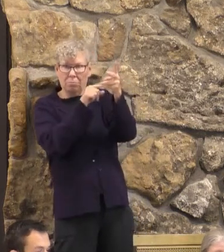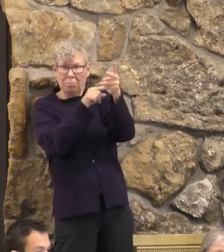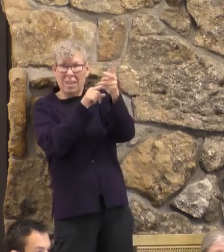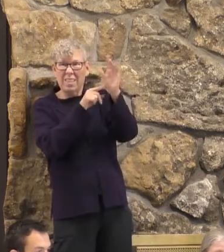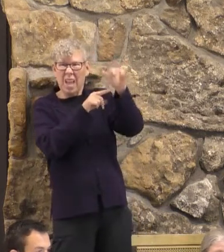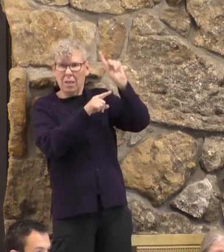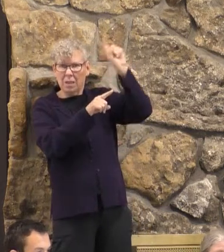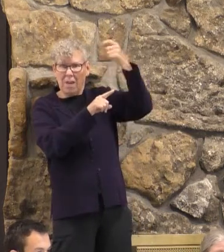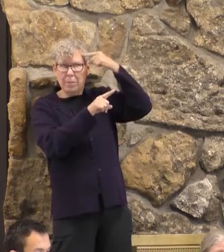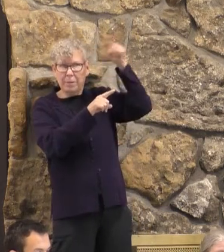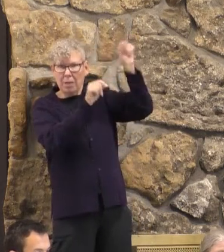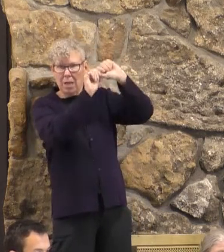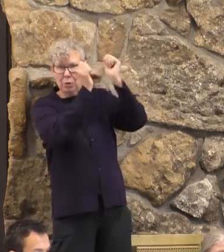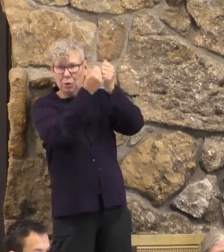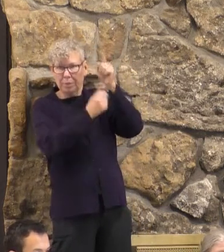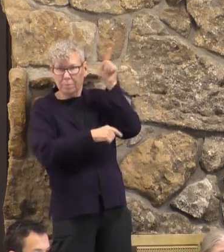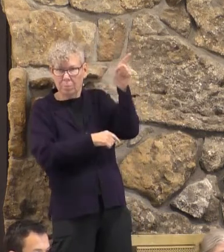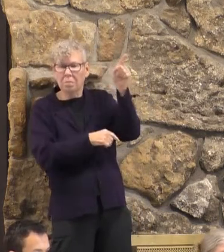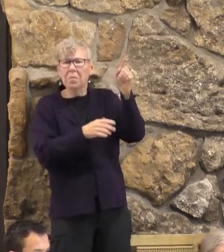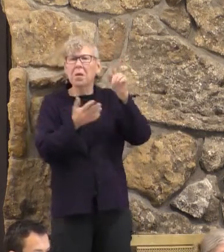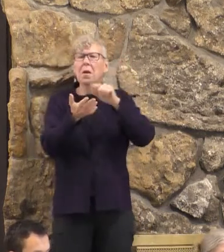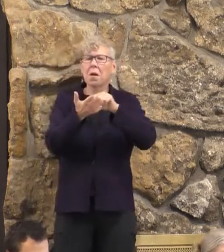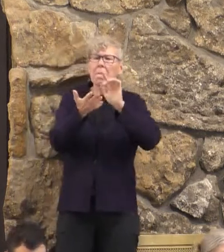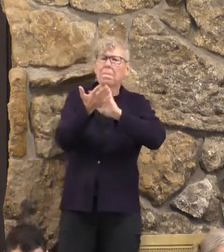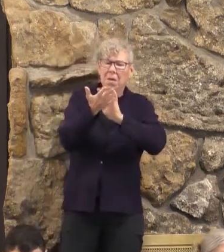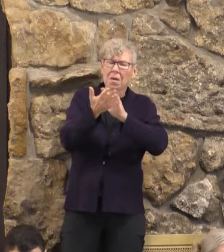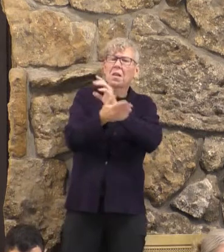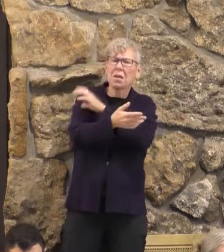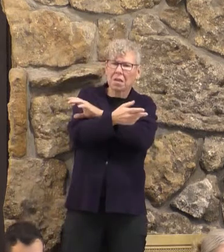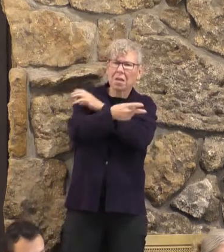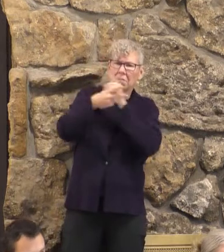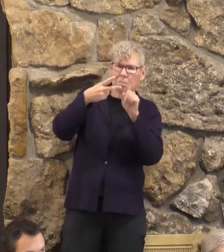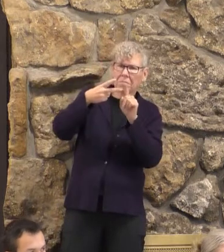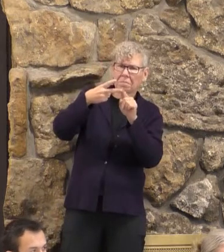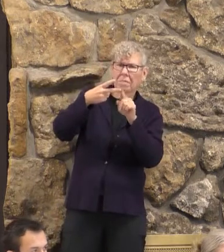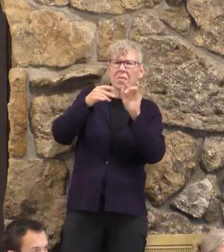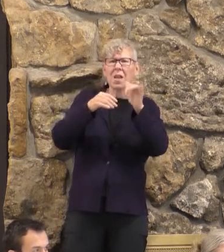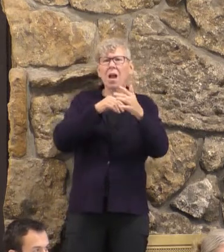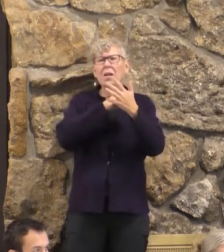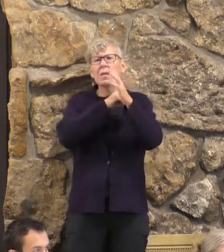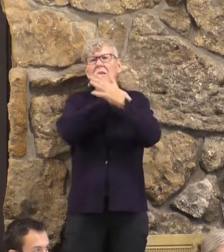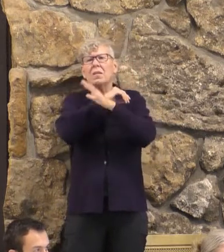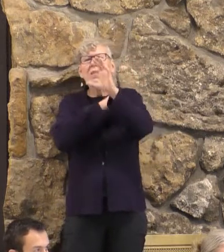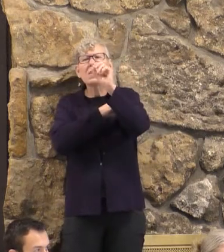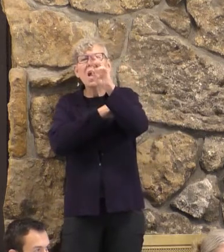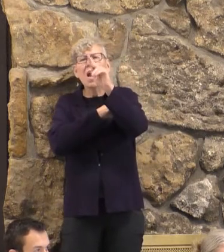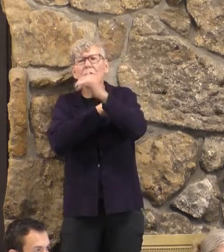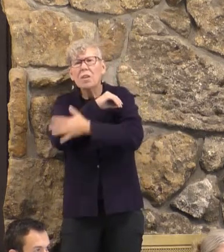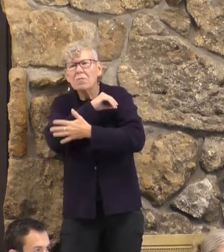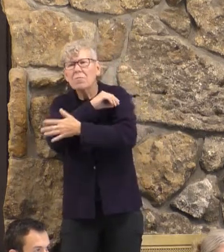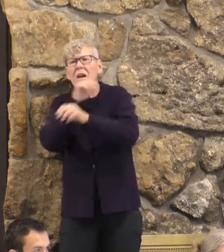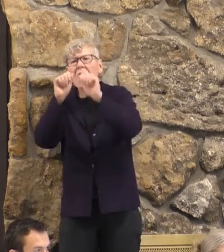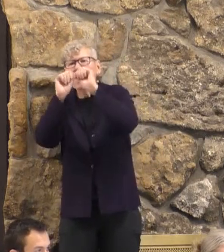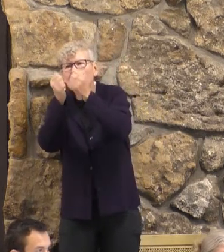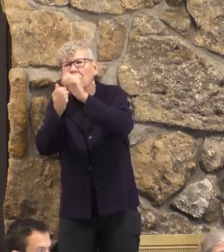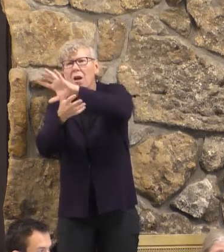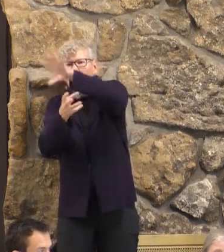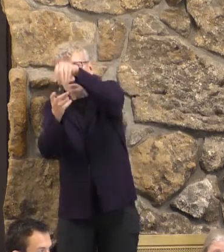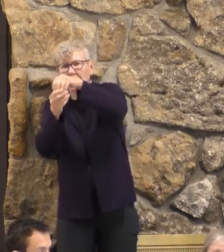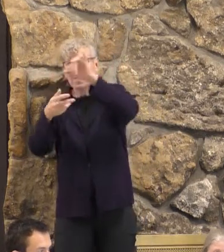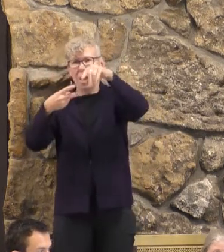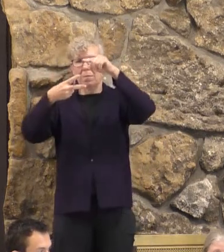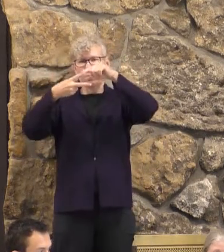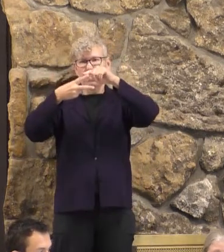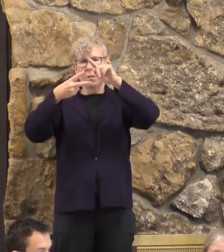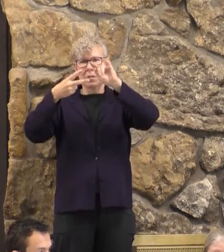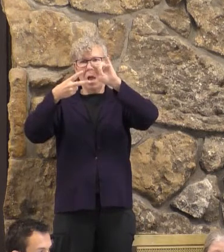include medical clinics who are county agencies, things like that. Title III deals with places of